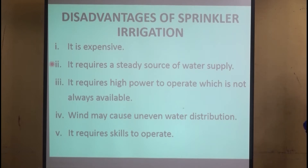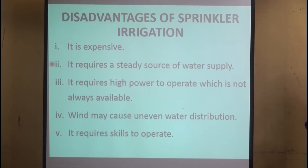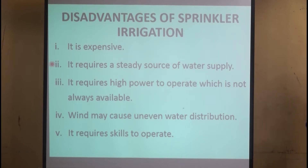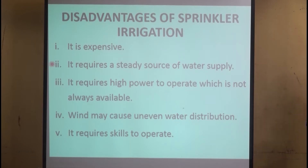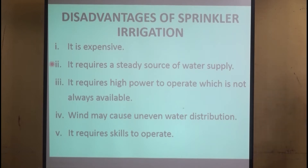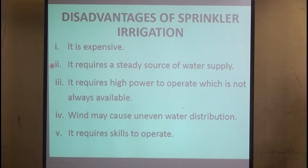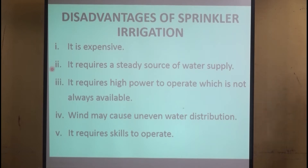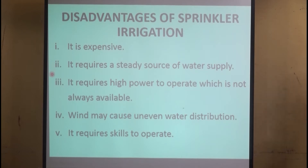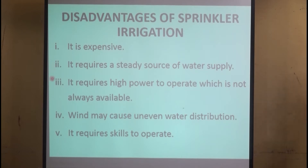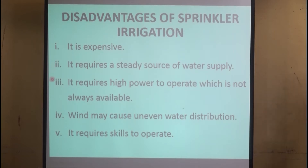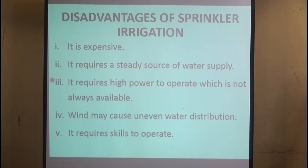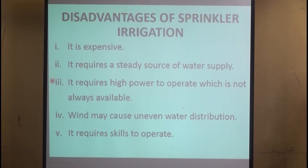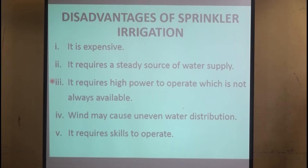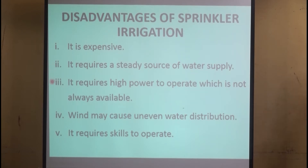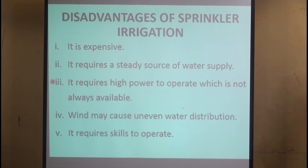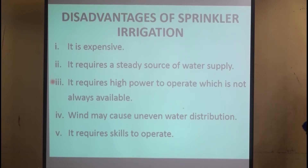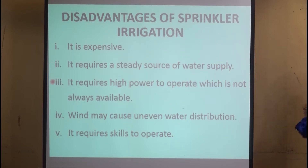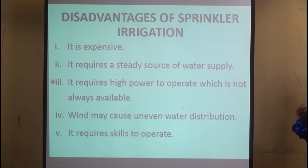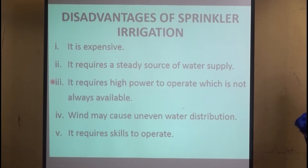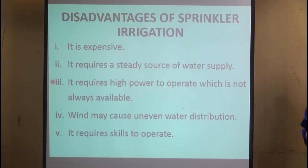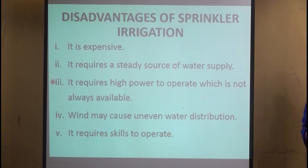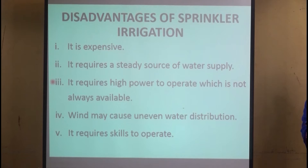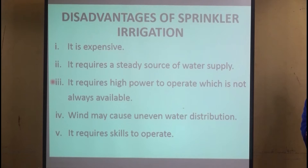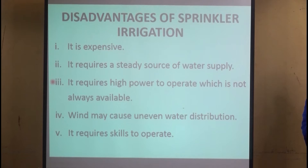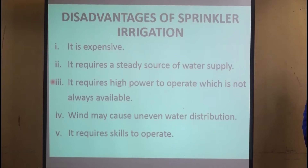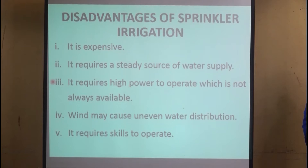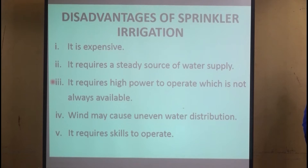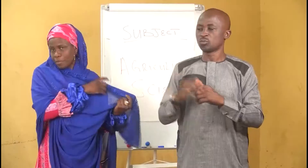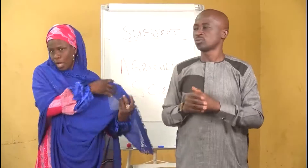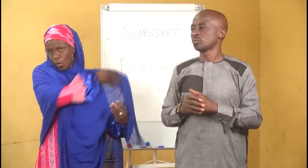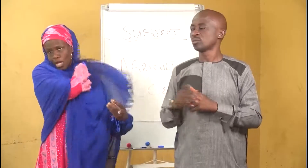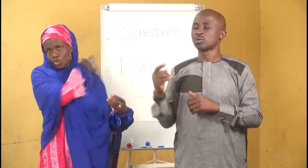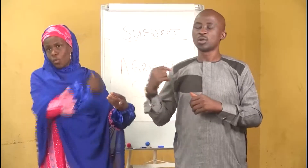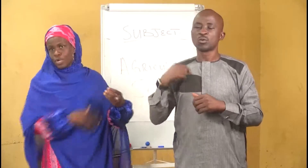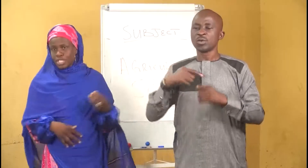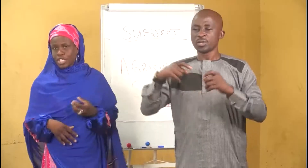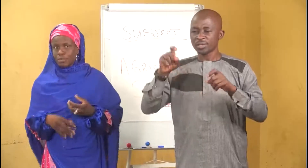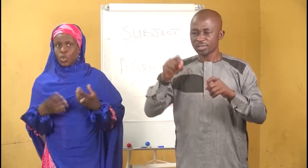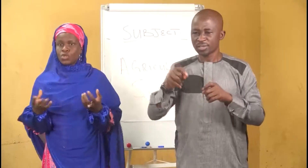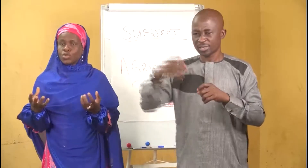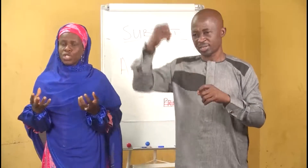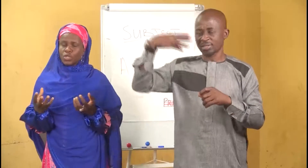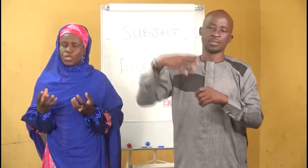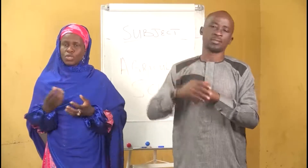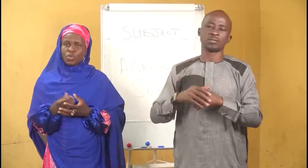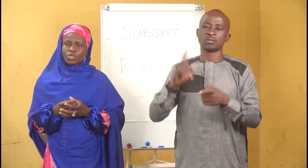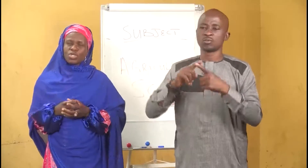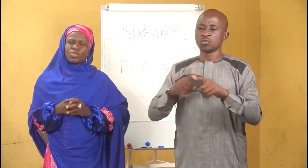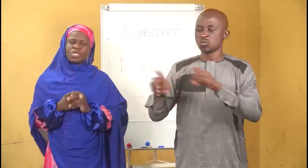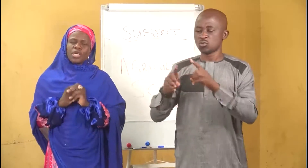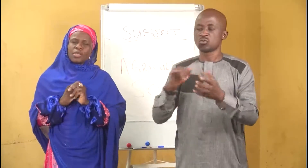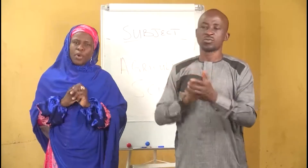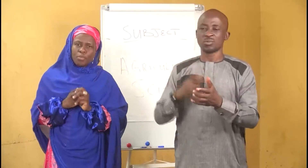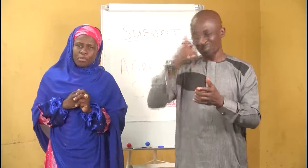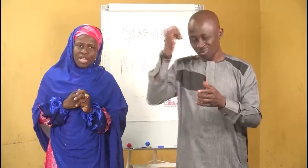high power to operate, which is not always available. We need high power to operate because we use what? We